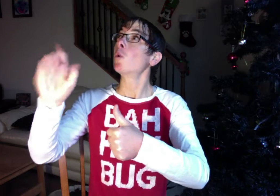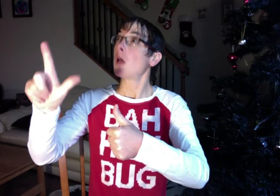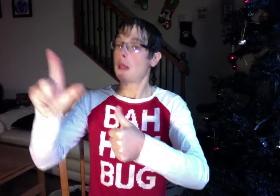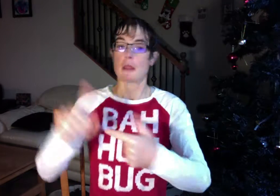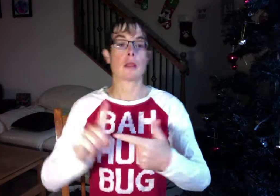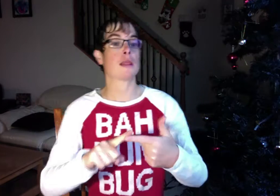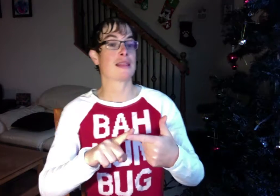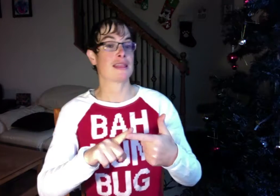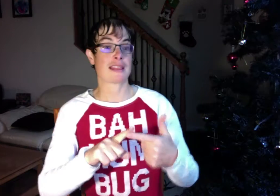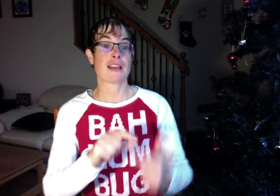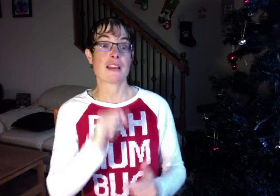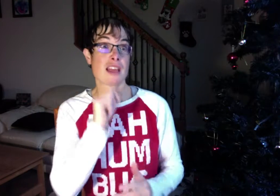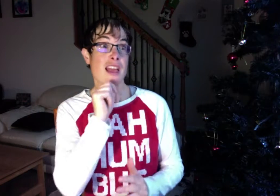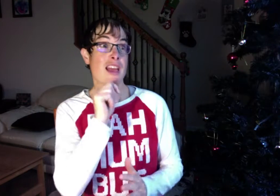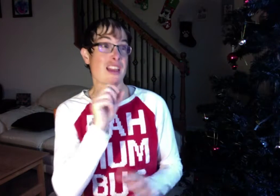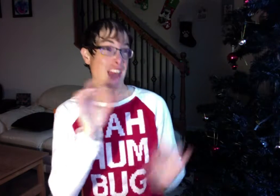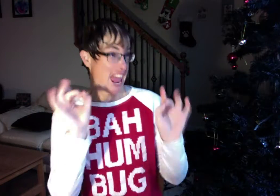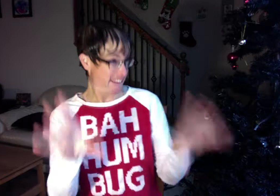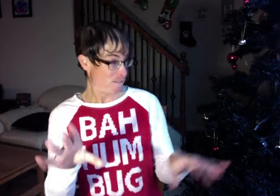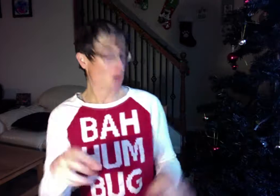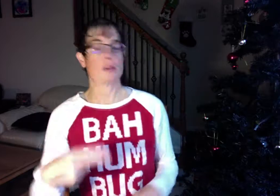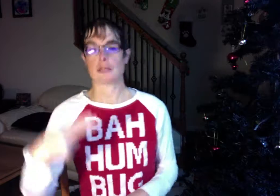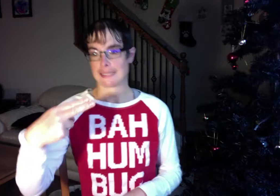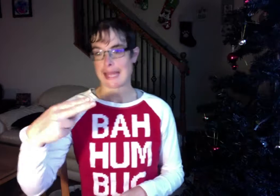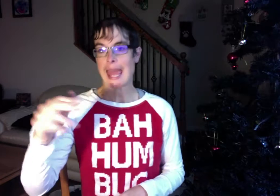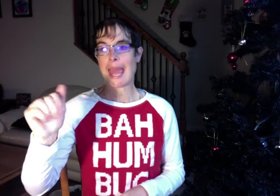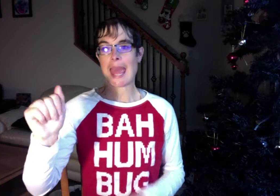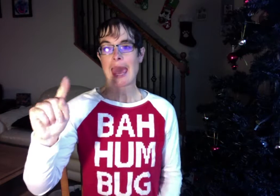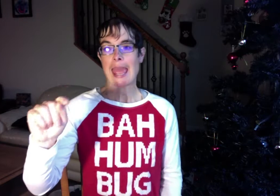Hateful. I'm feeling that too. I'm feeling that. What else? Mariana?